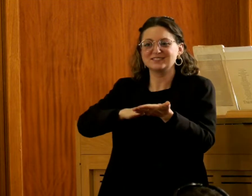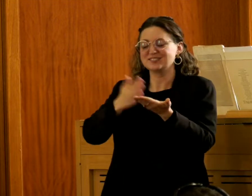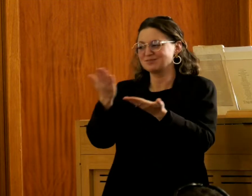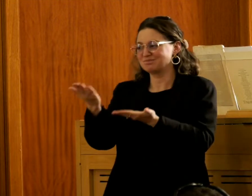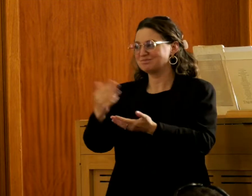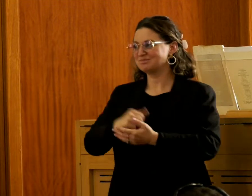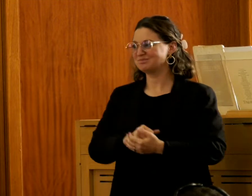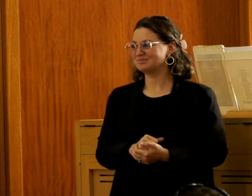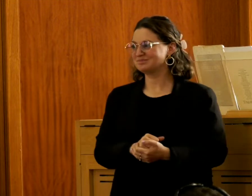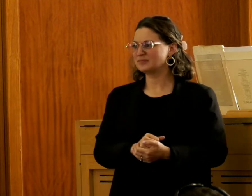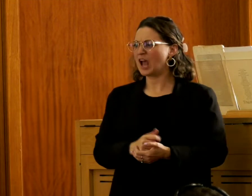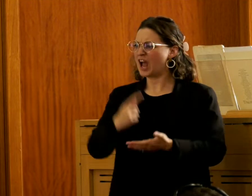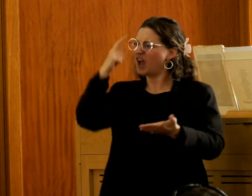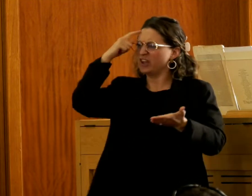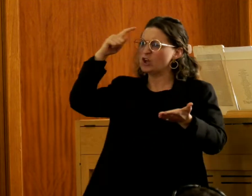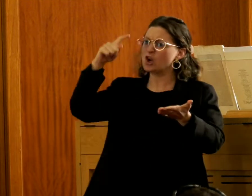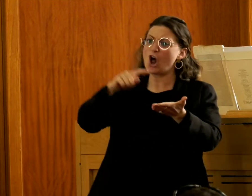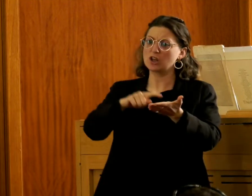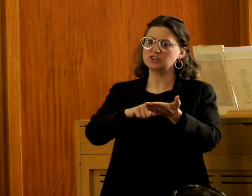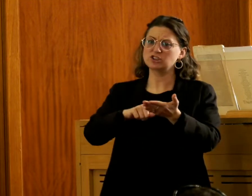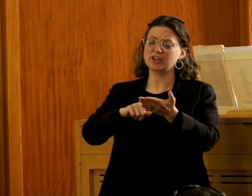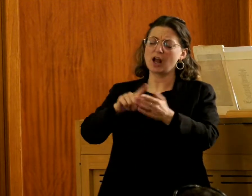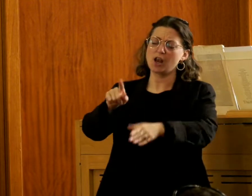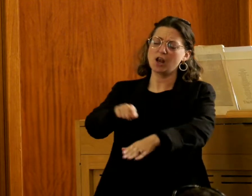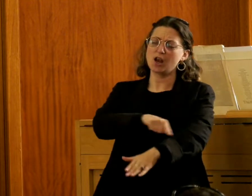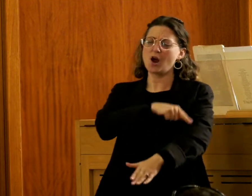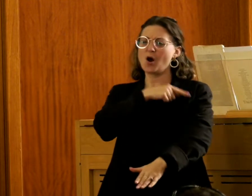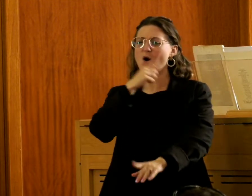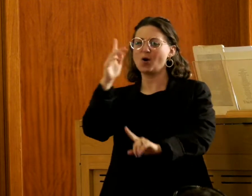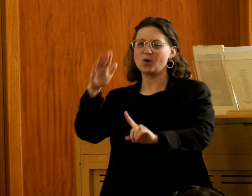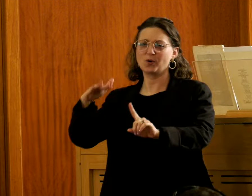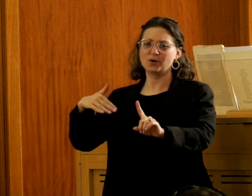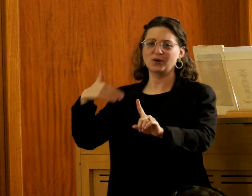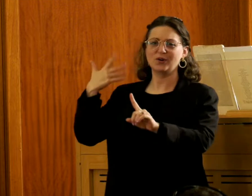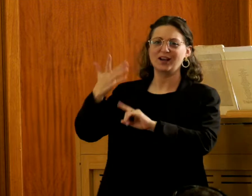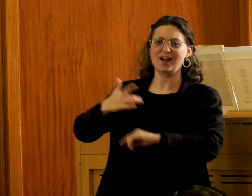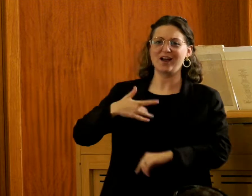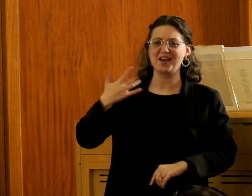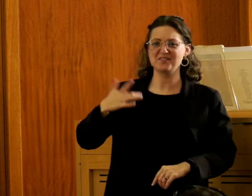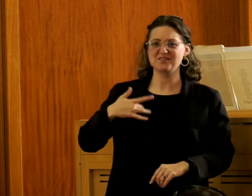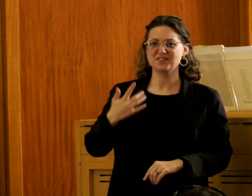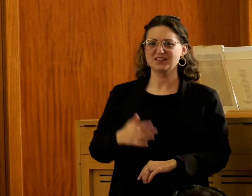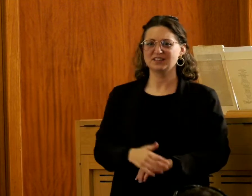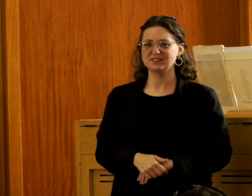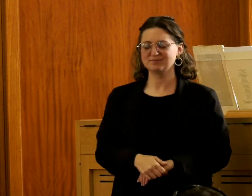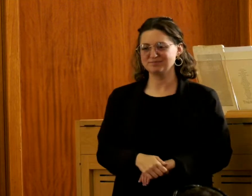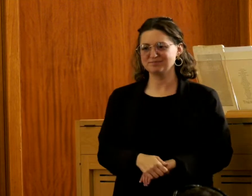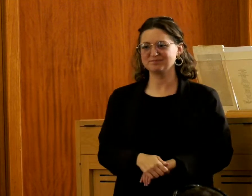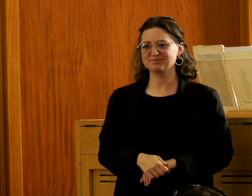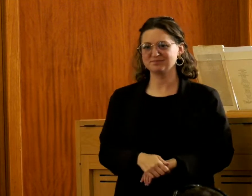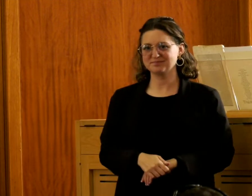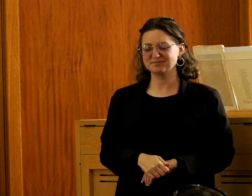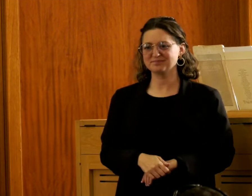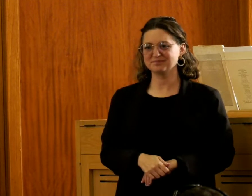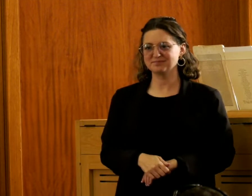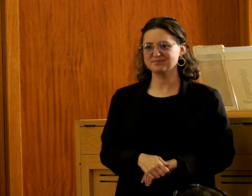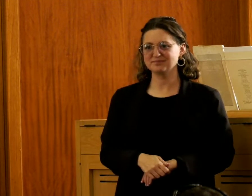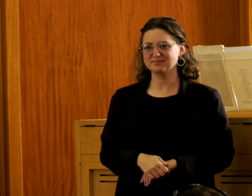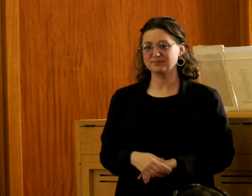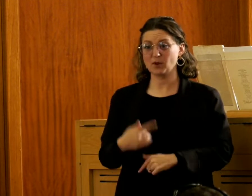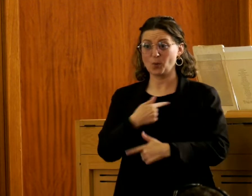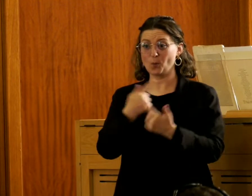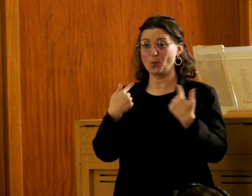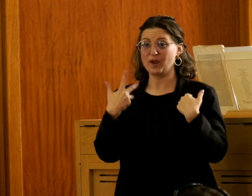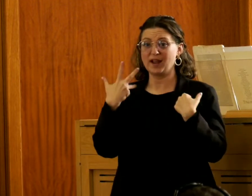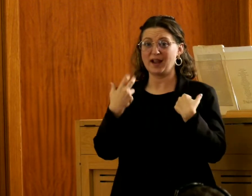day of acknowledging a long life. And so we have